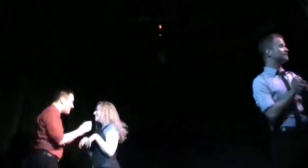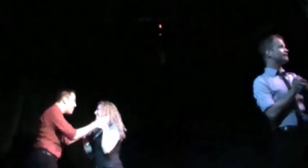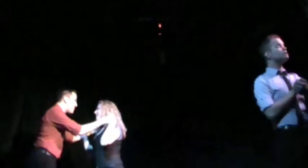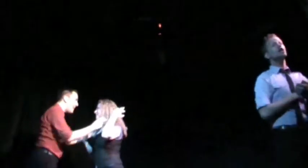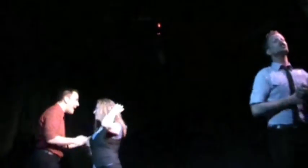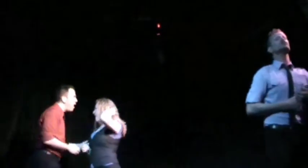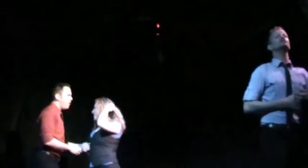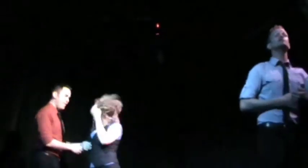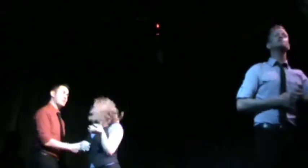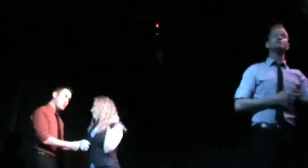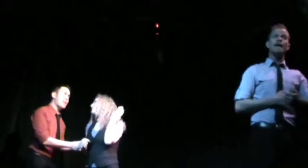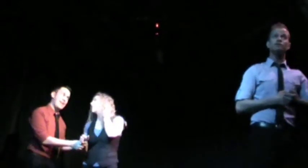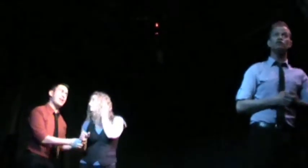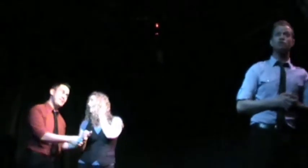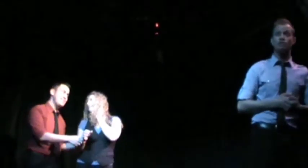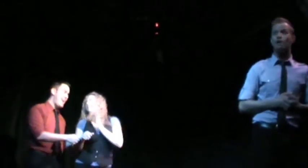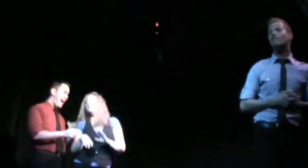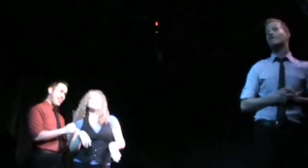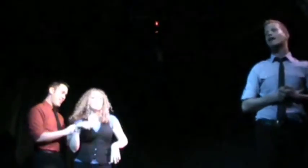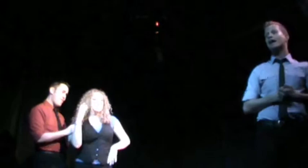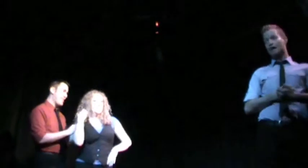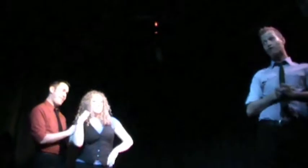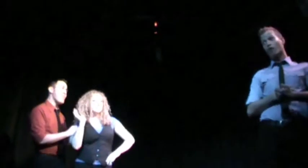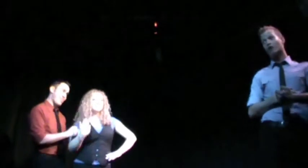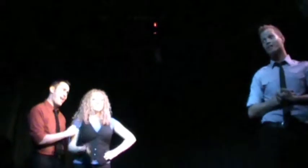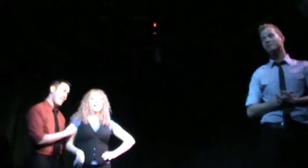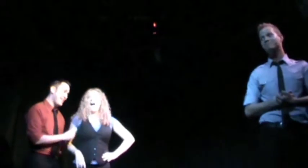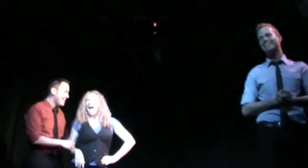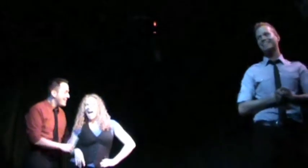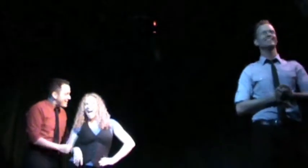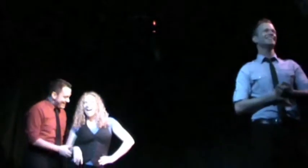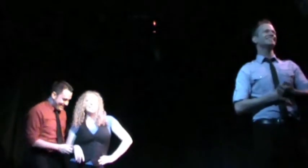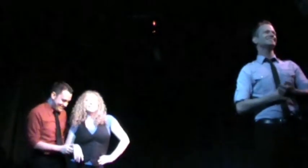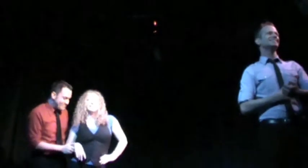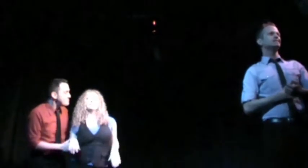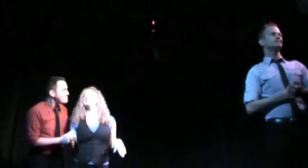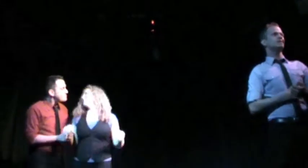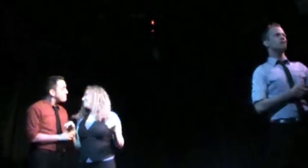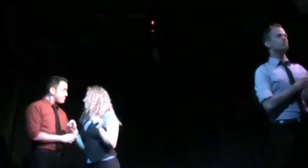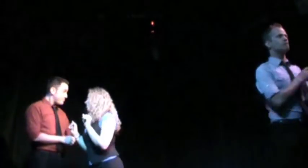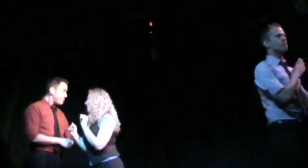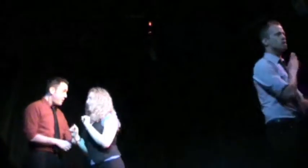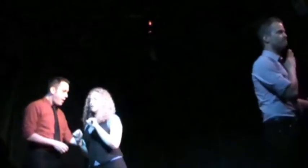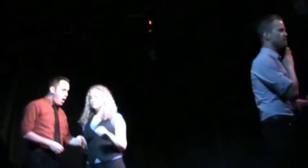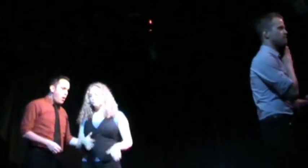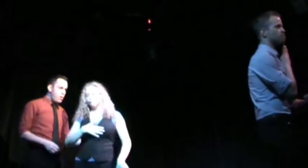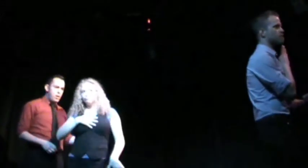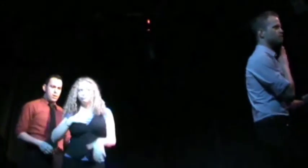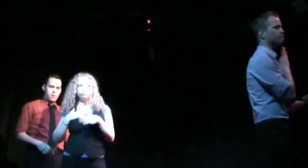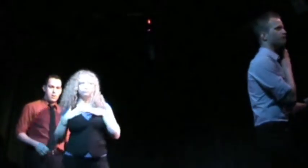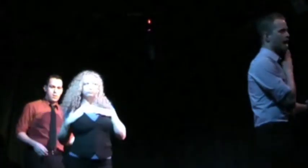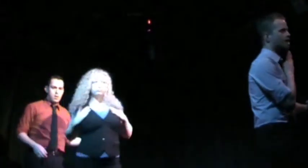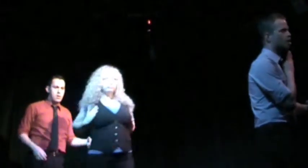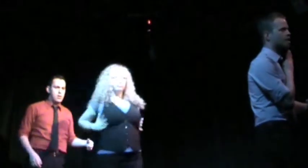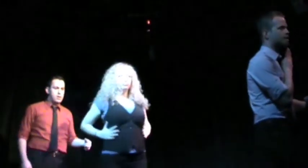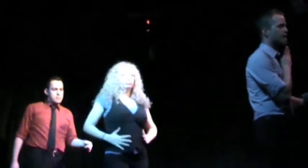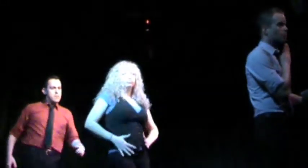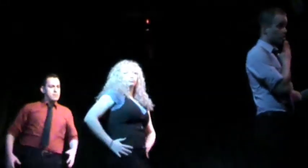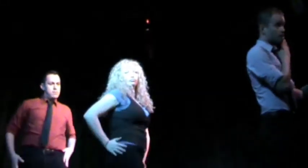Magdalene, Jerusalem's answer to a fag hag for him. Now Mary had been around the block, her nickname was the